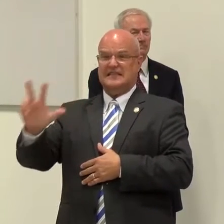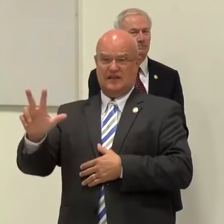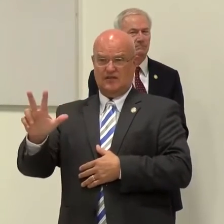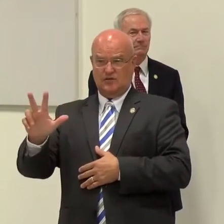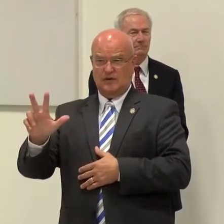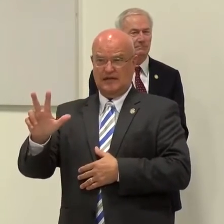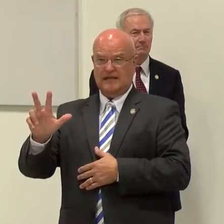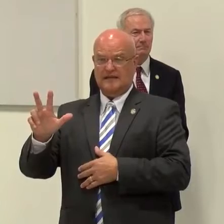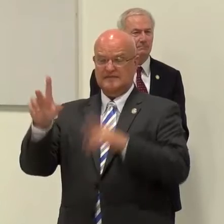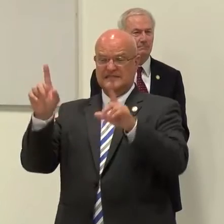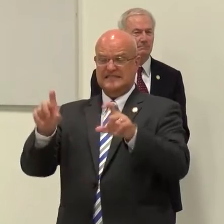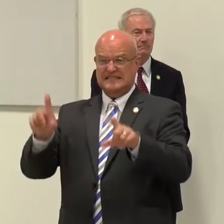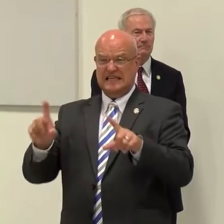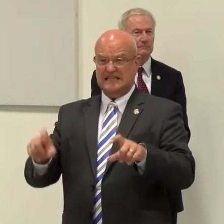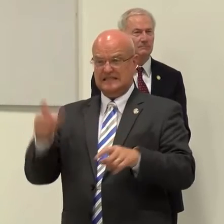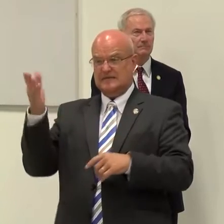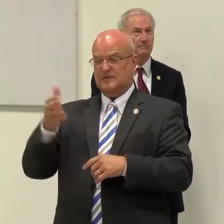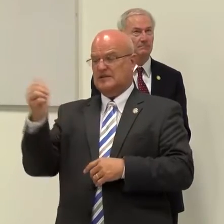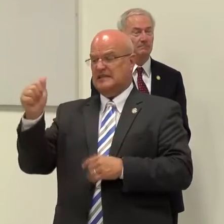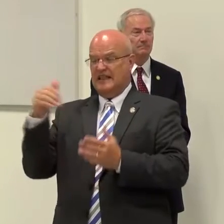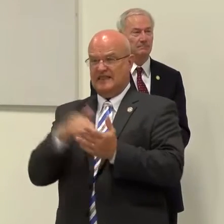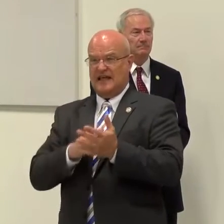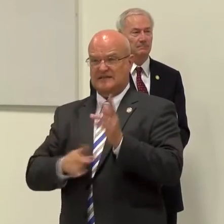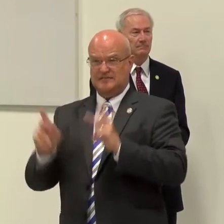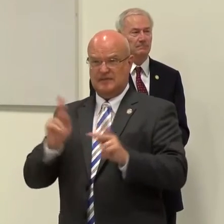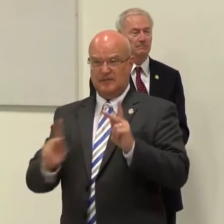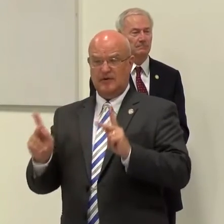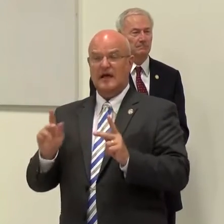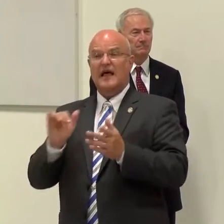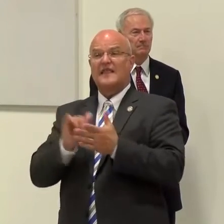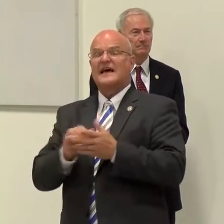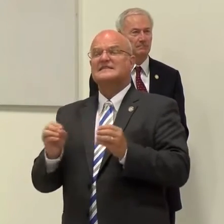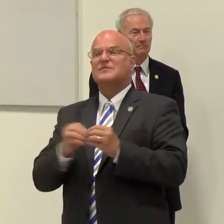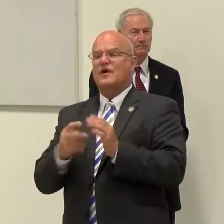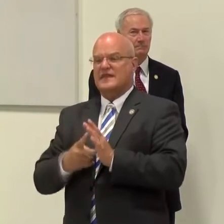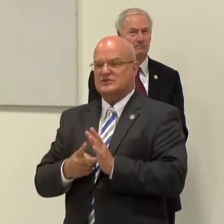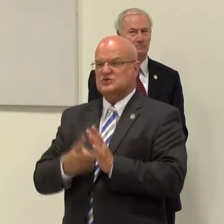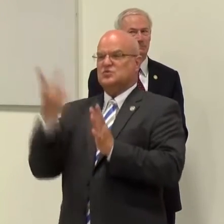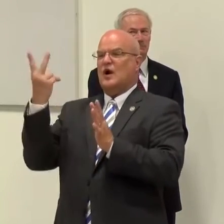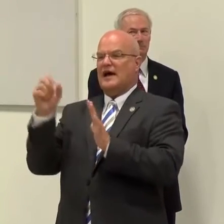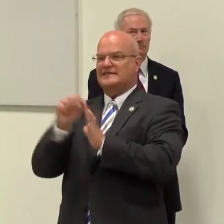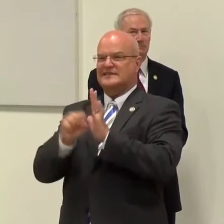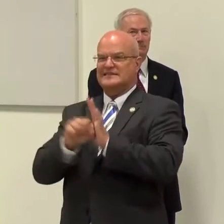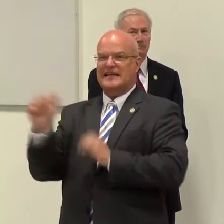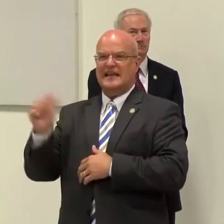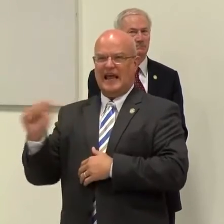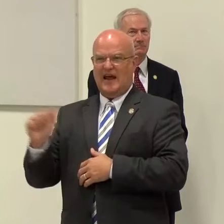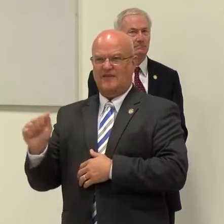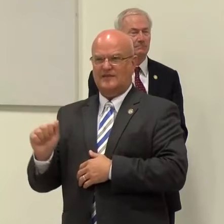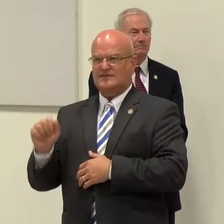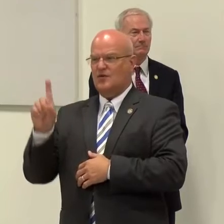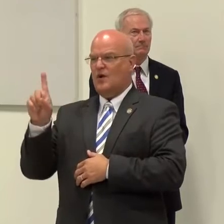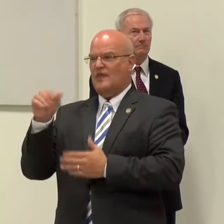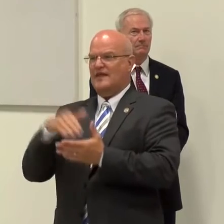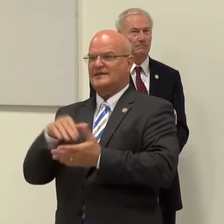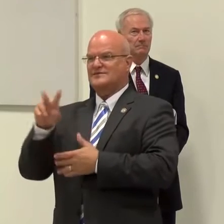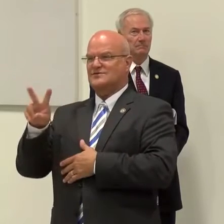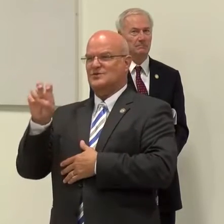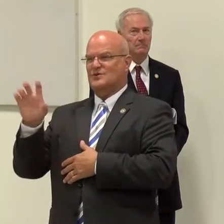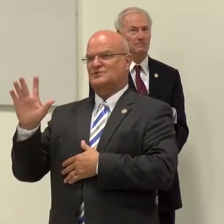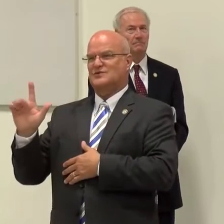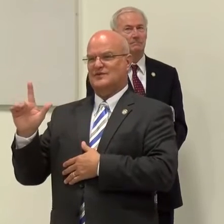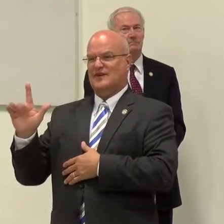2,563 tested per 10,000 population. That's over twice the state average of